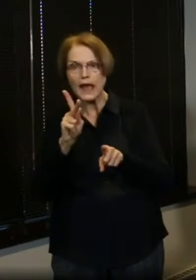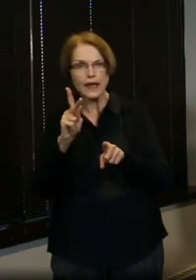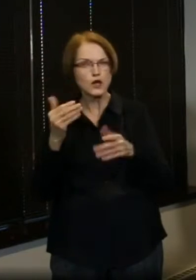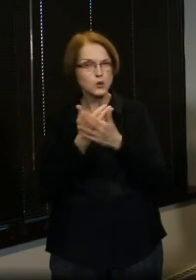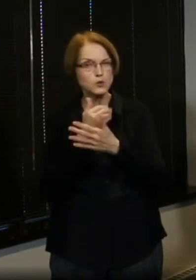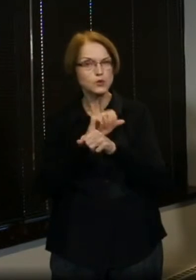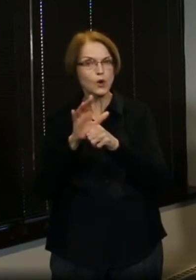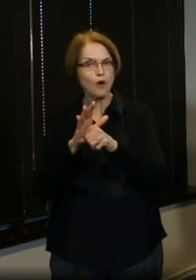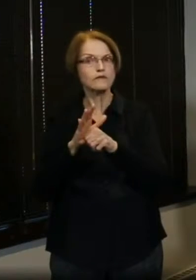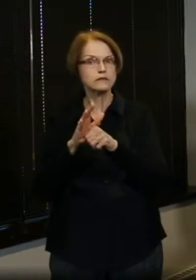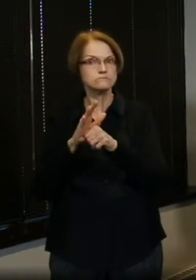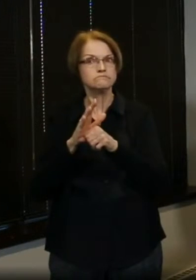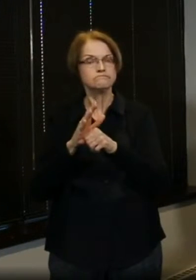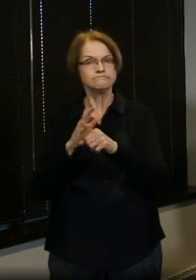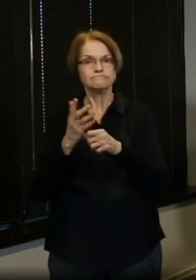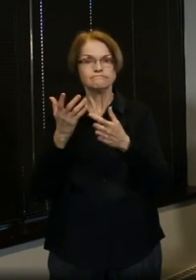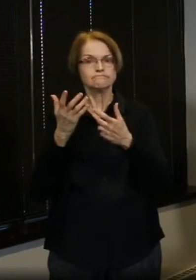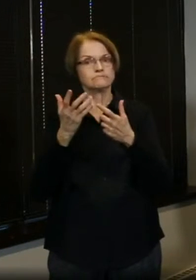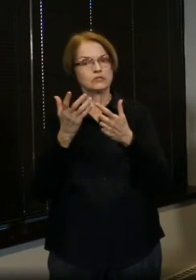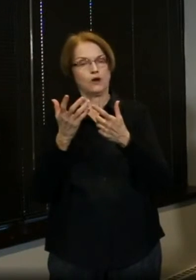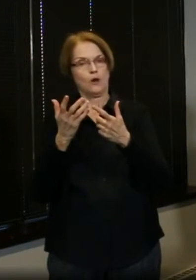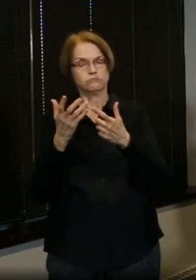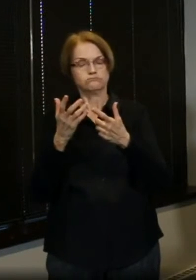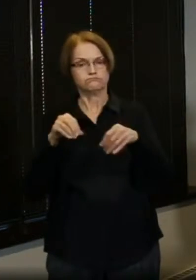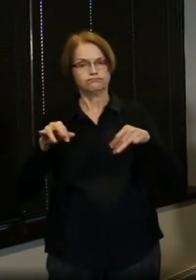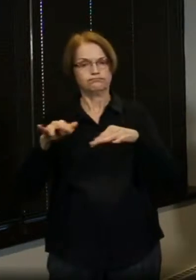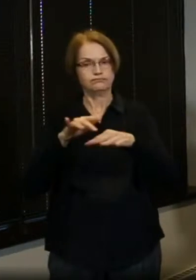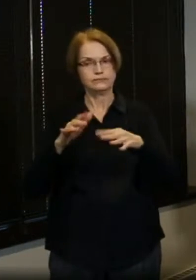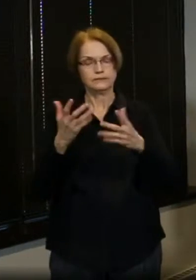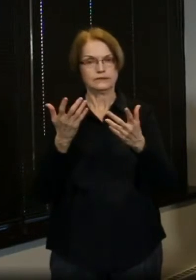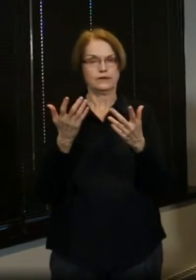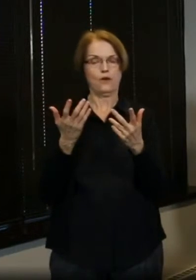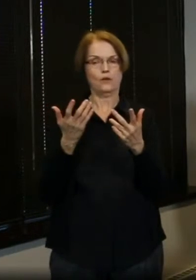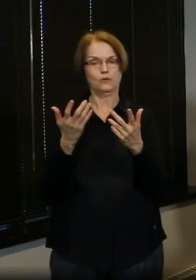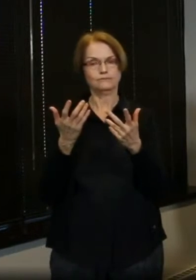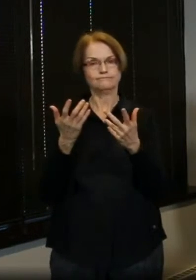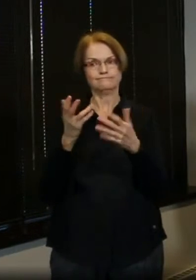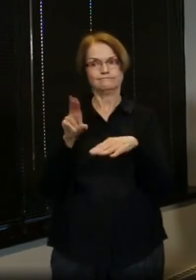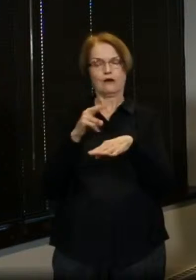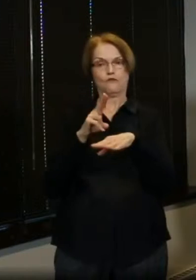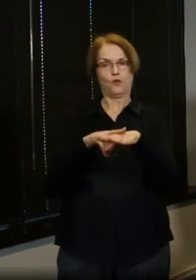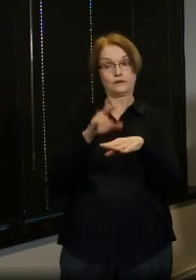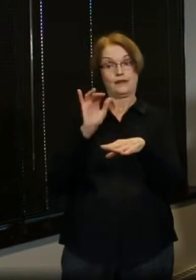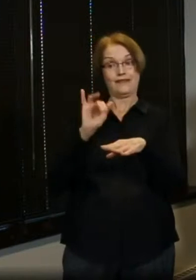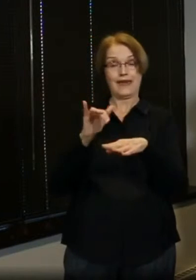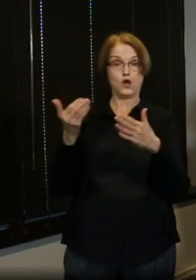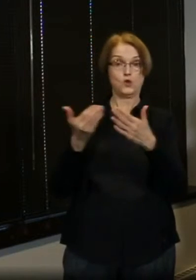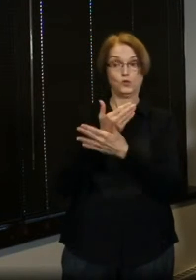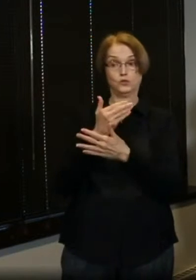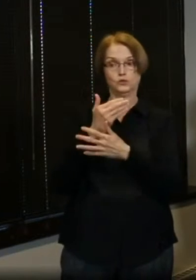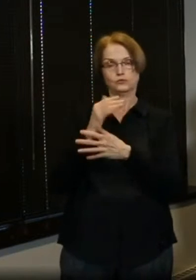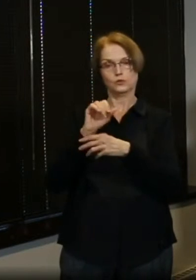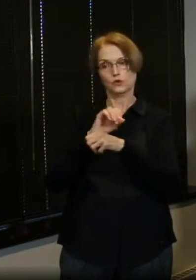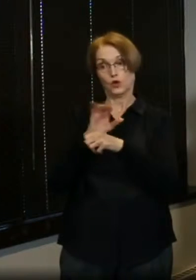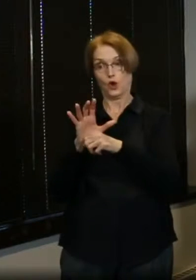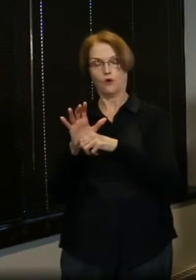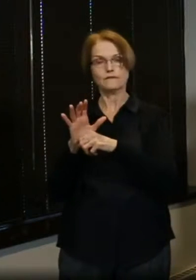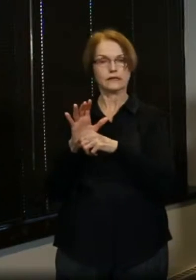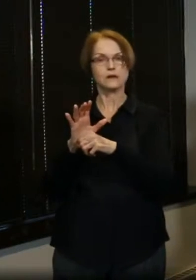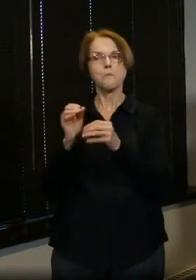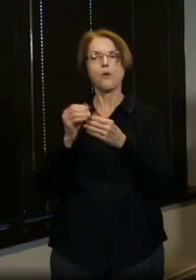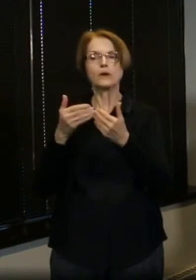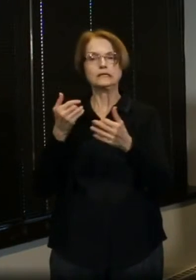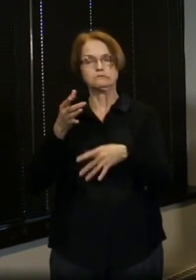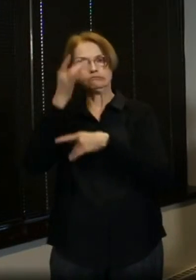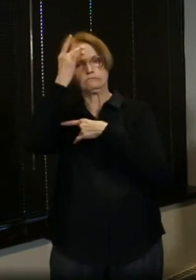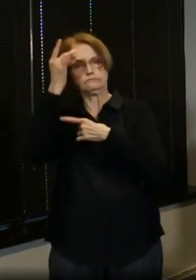transmissible than the current virus that's circulating, and so we want to make sure that that's not going to cause further issues in the